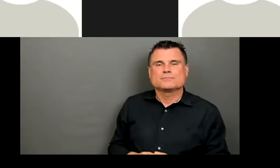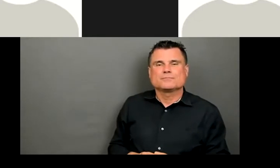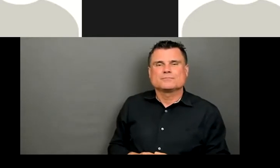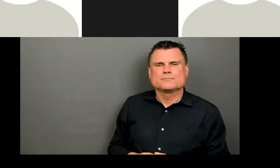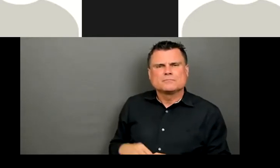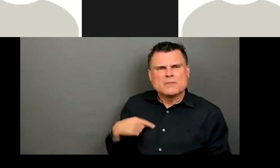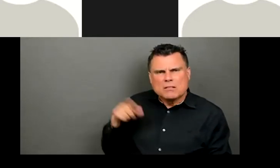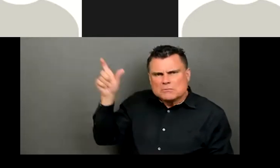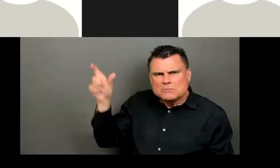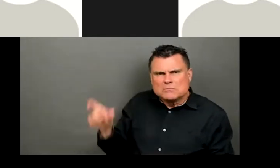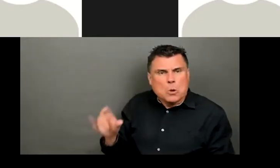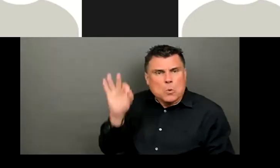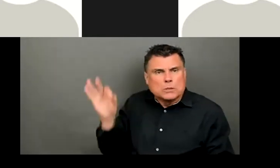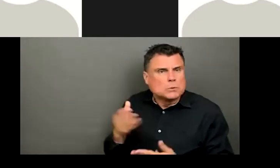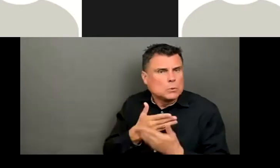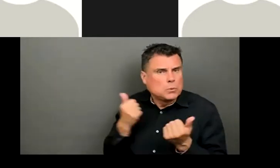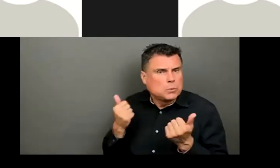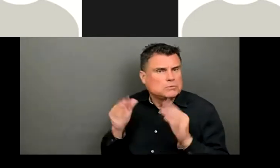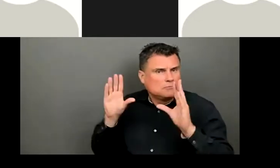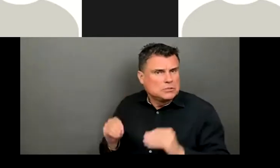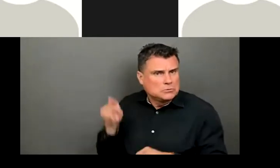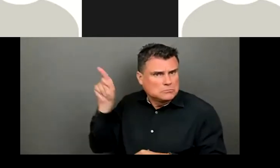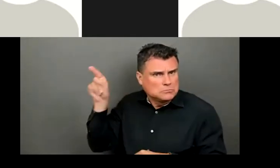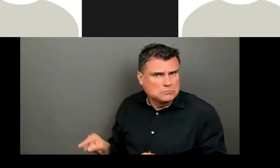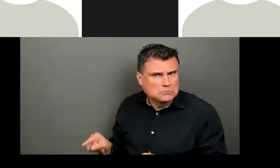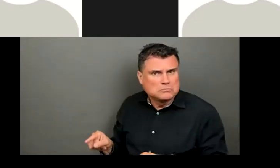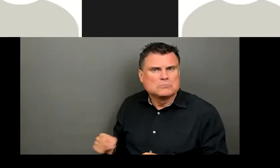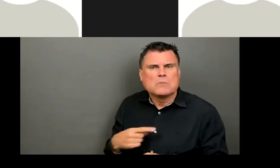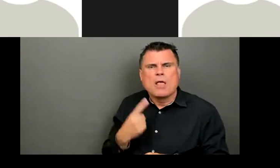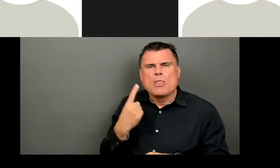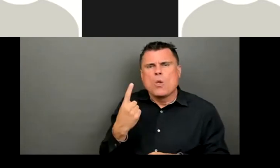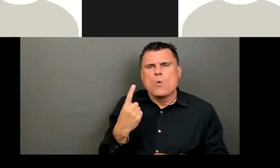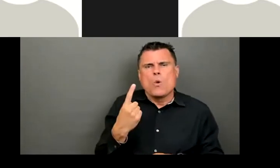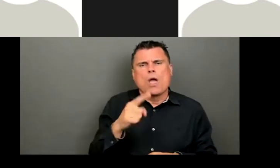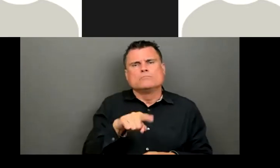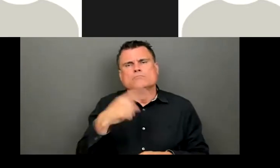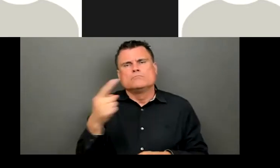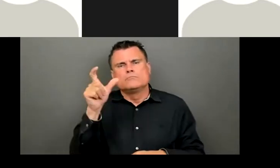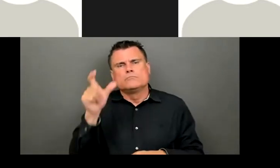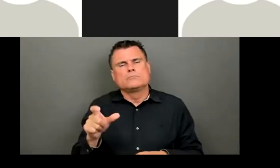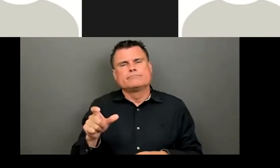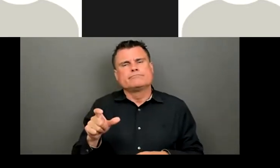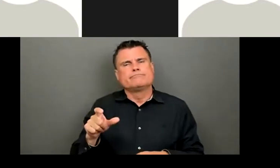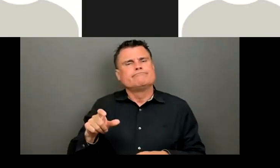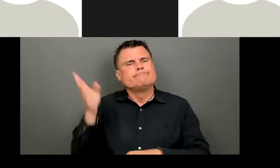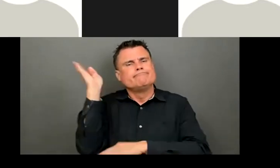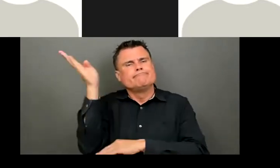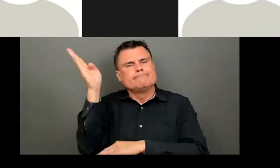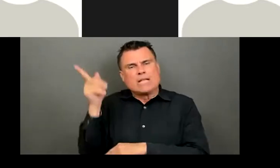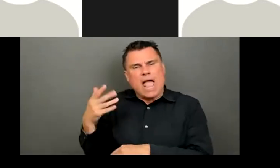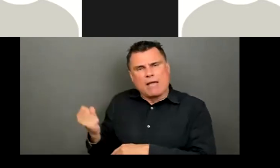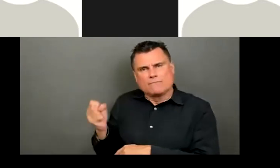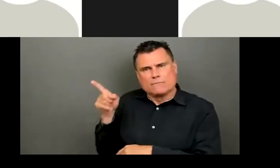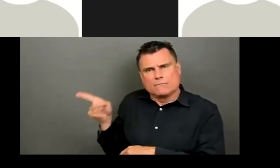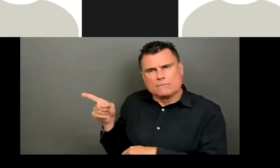she wanted to raise some questions from the question and answer box. Please, yes, please, sir. Thank you, Seta. Thank you, Dunya.